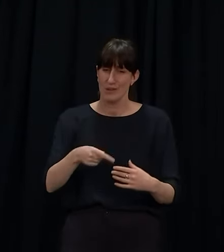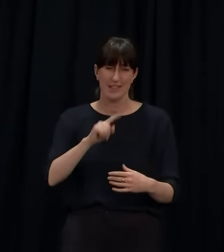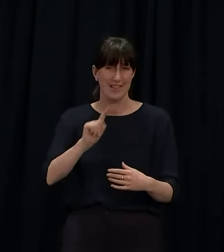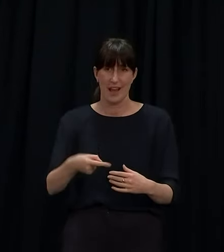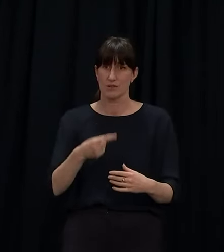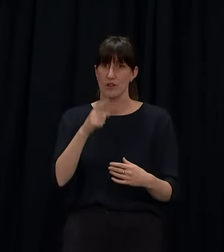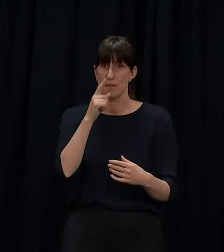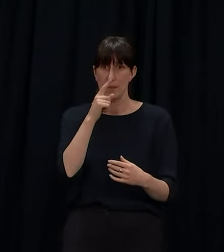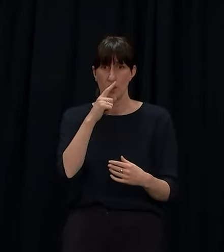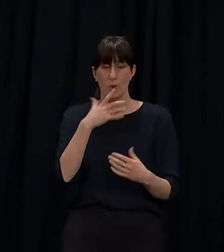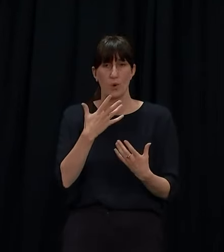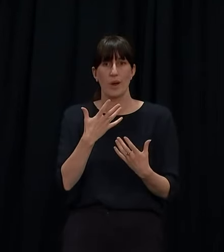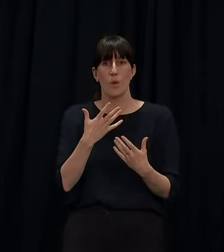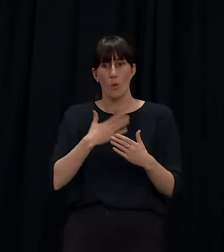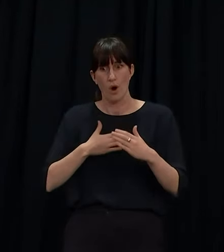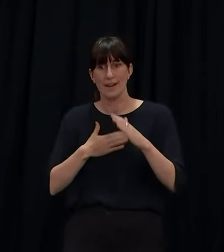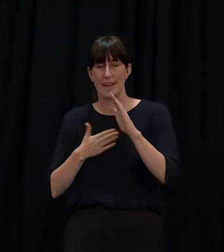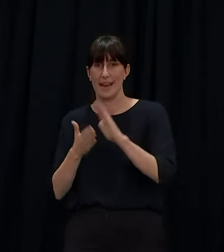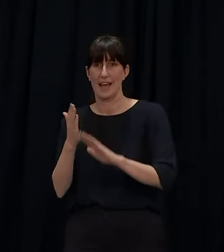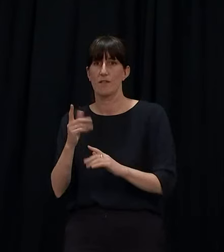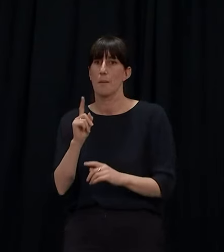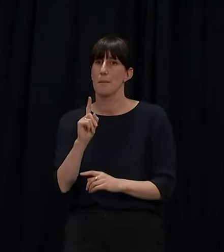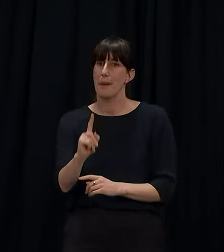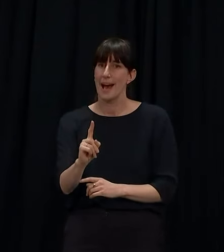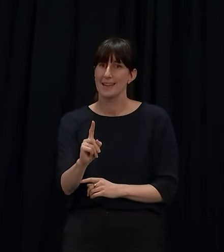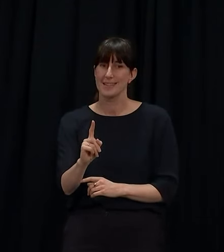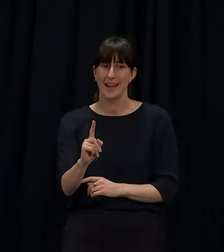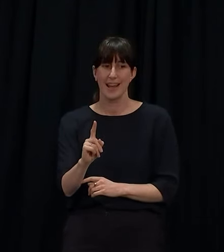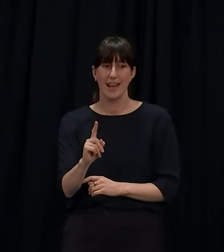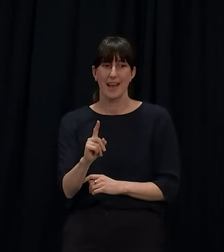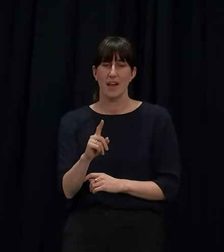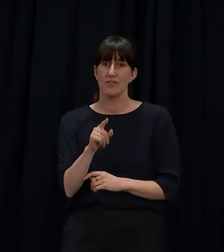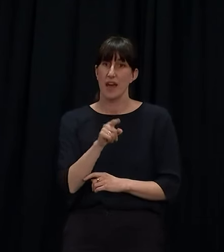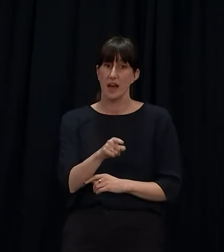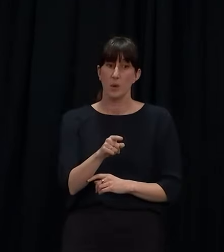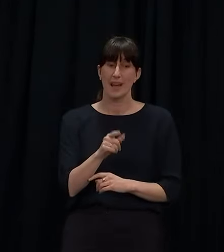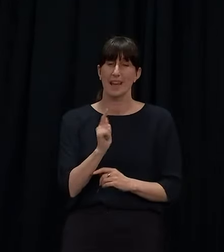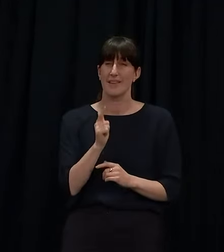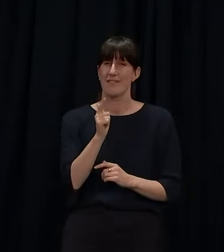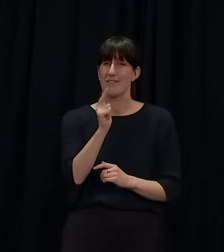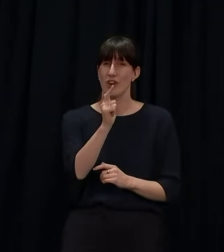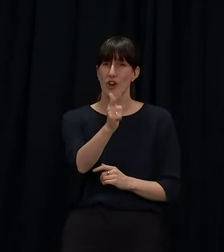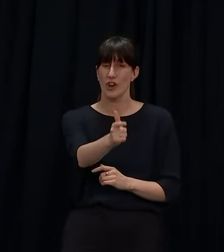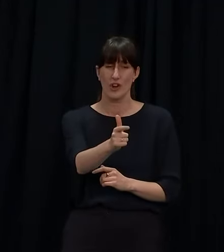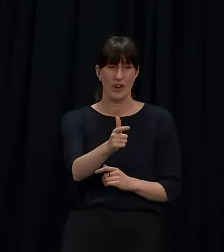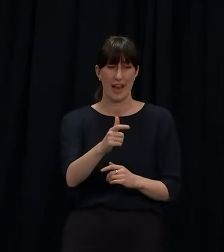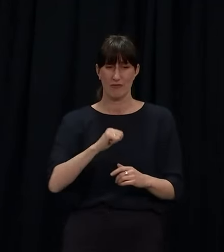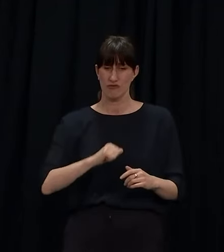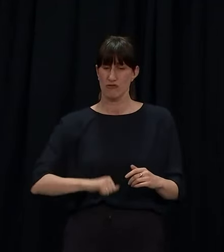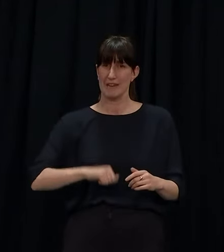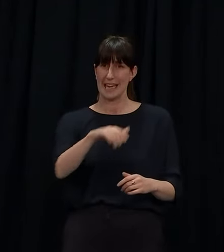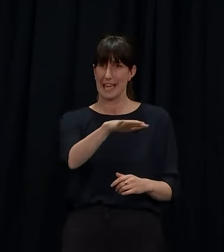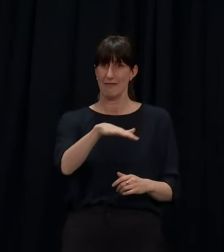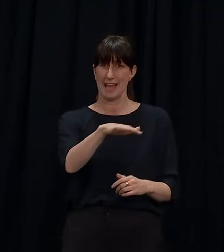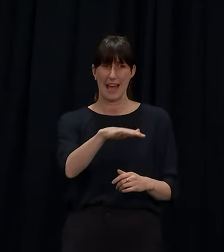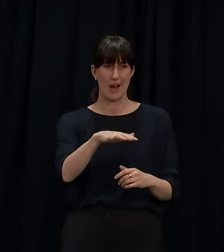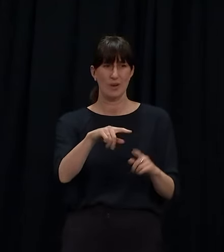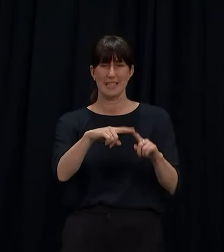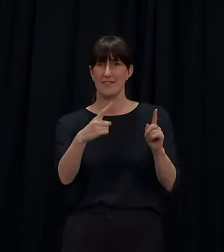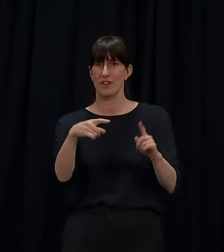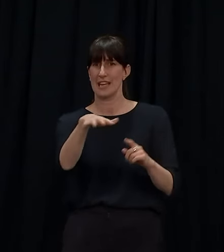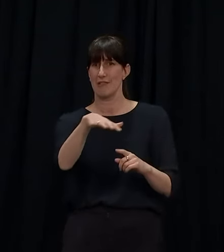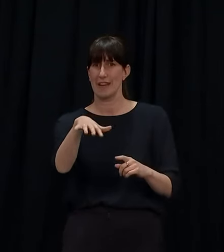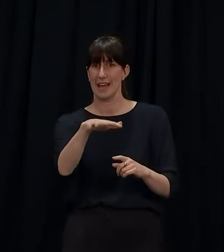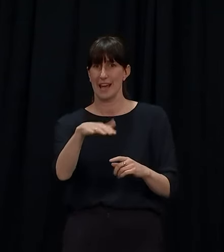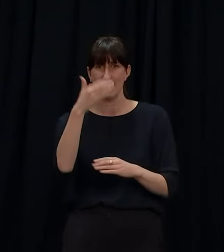of them have been in provinces where it wasn't even possible for them to travel to Kabul. So we've always known that we were going to need to look